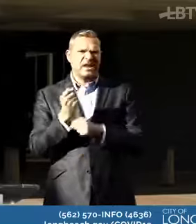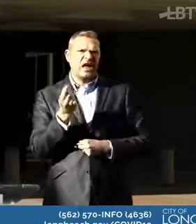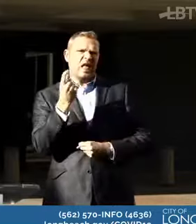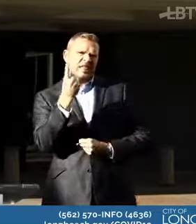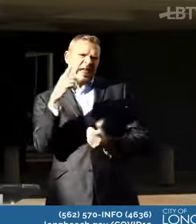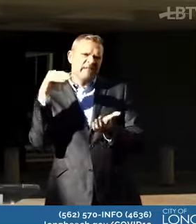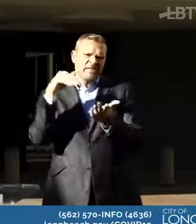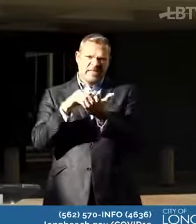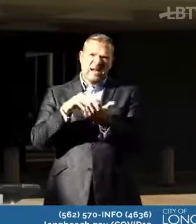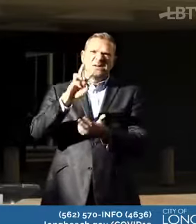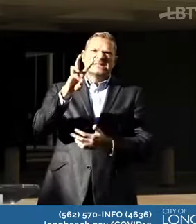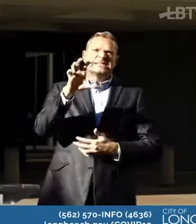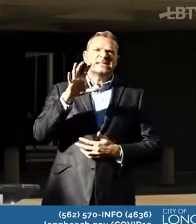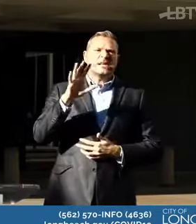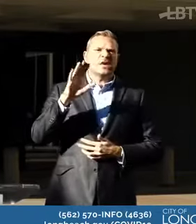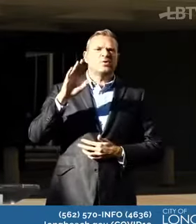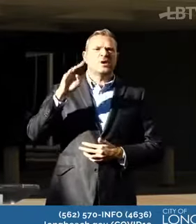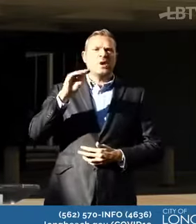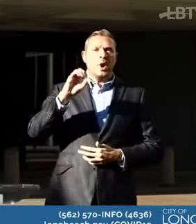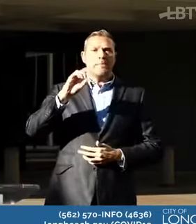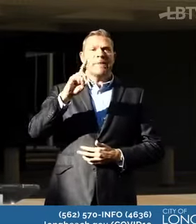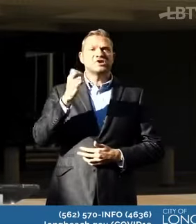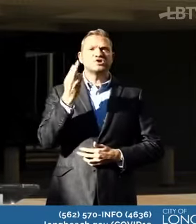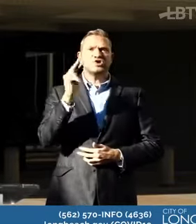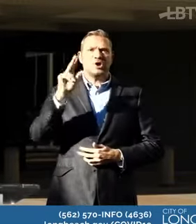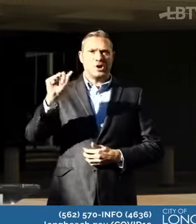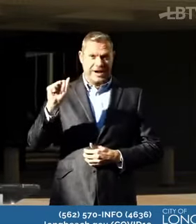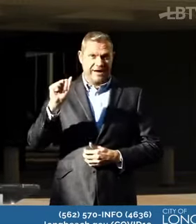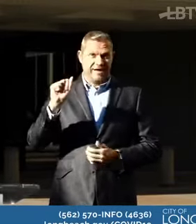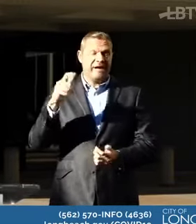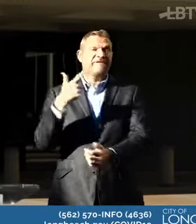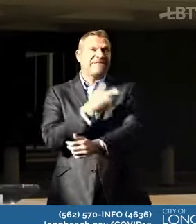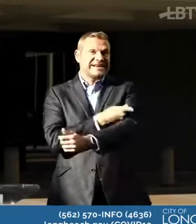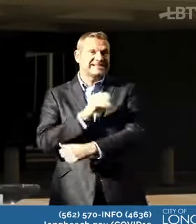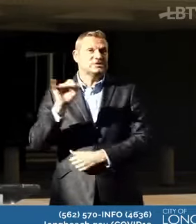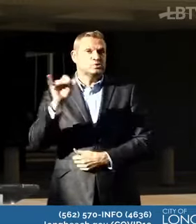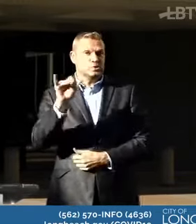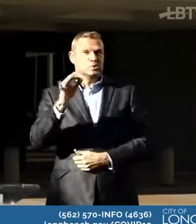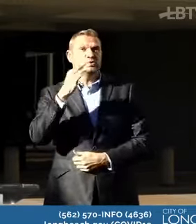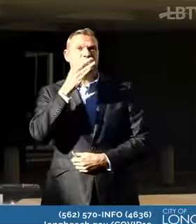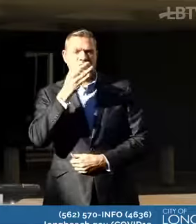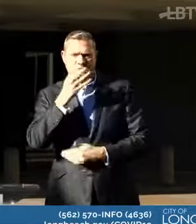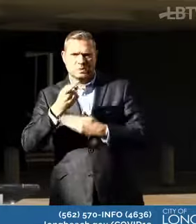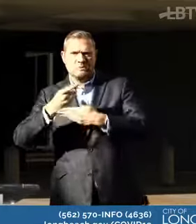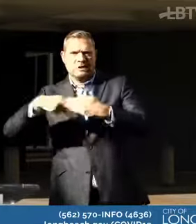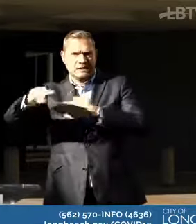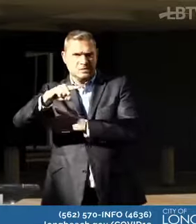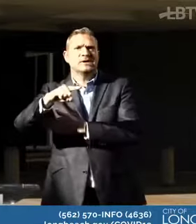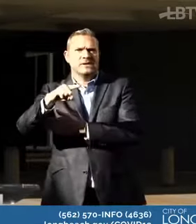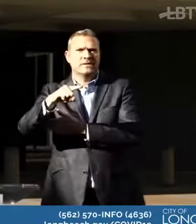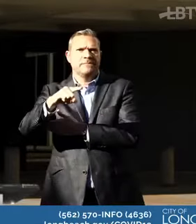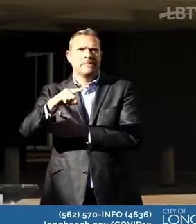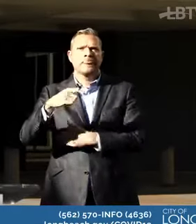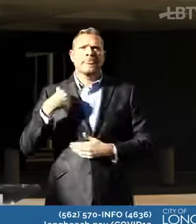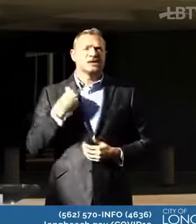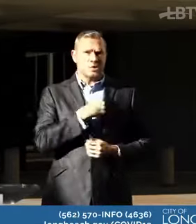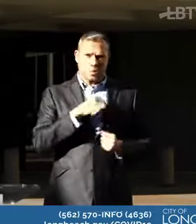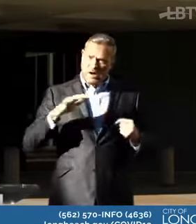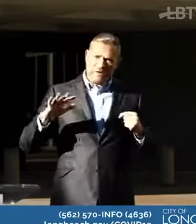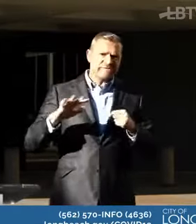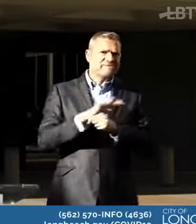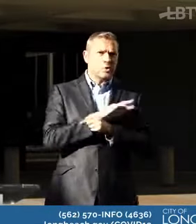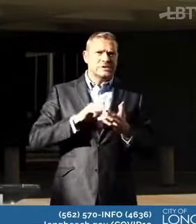of the Moderna vaccine just in this week ahead that's coming forward. So we are fully in our vaccination